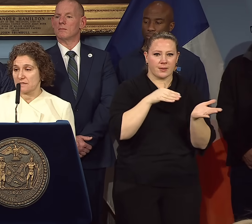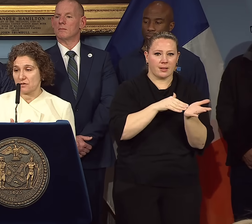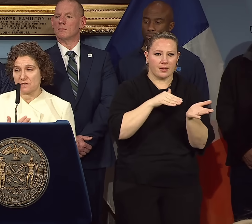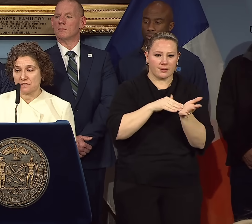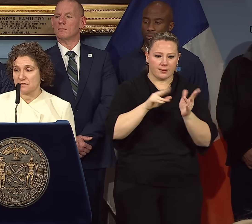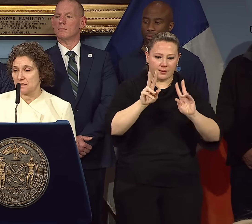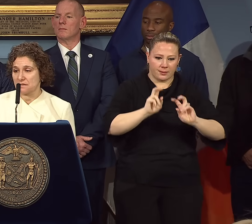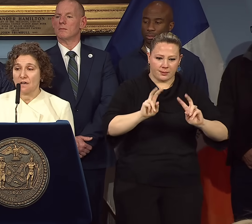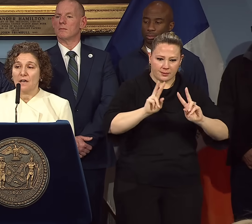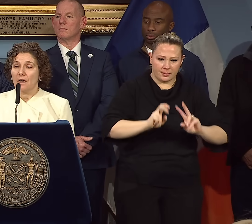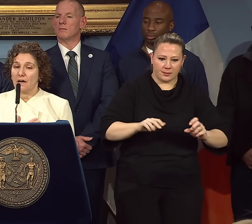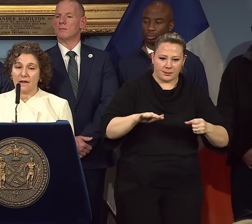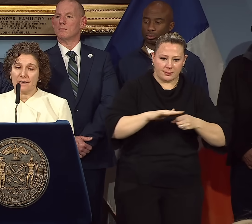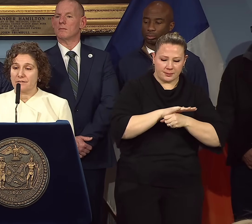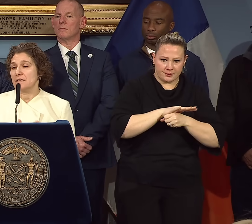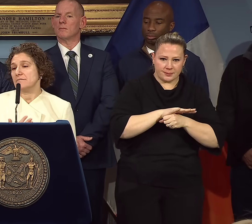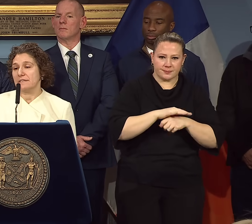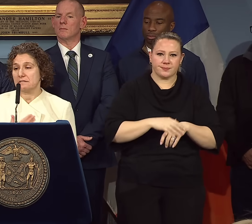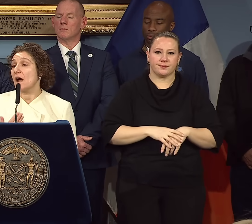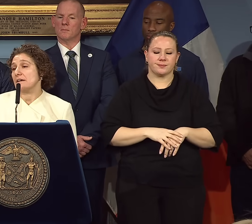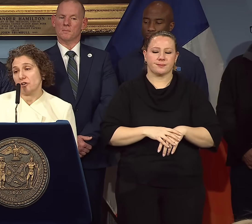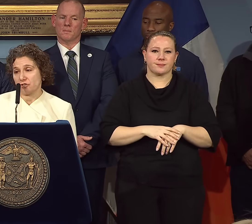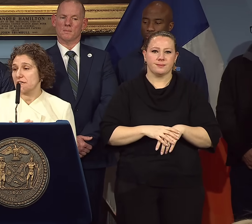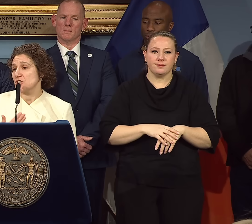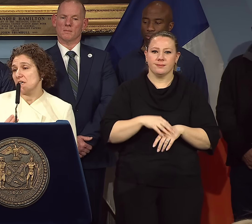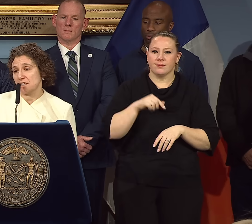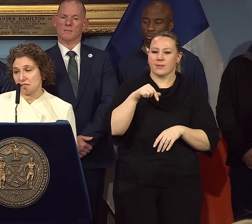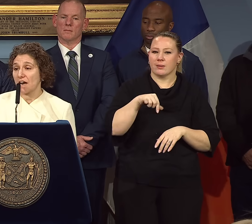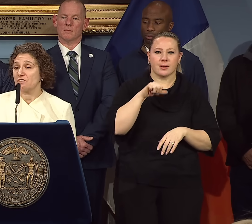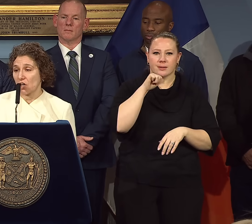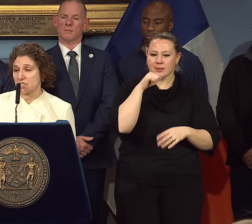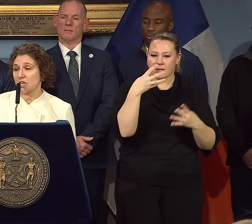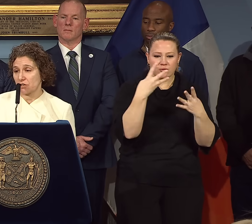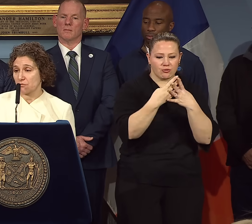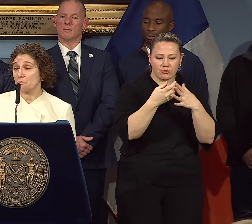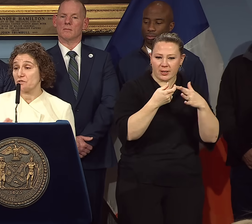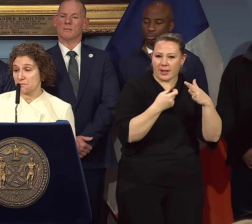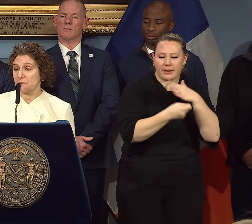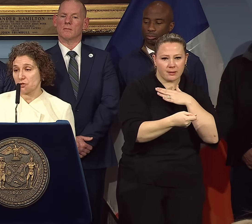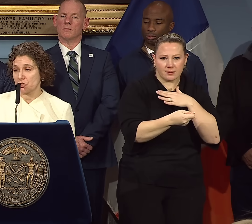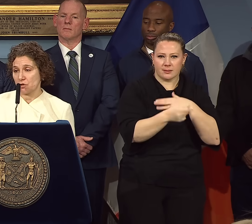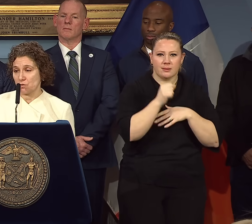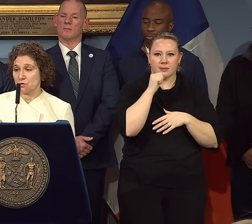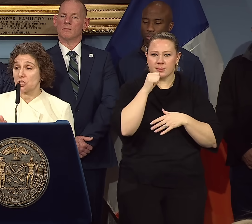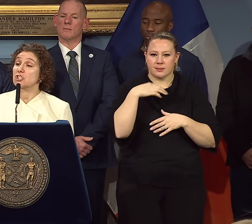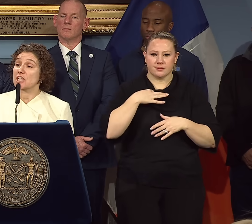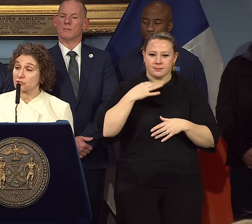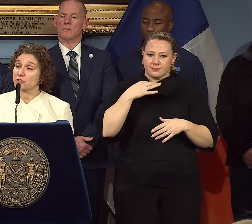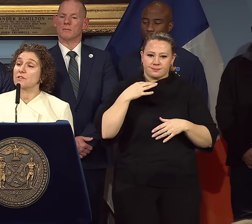there, right? So this isn't, it's not incarceration, and it's not involuntarily removing people